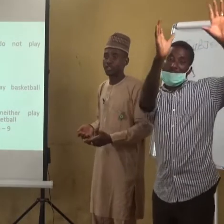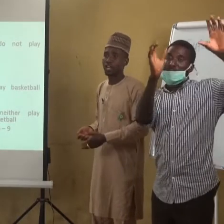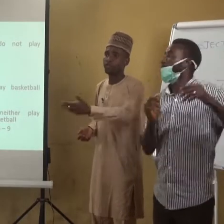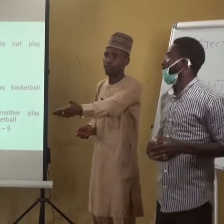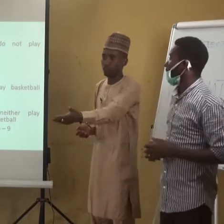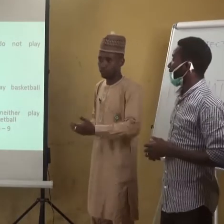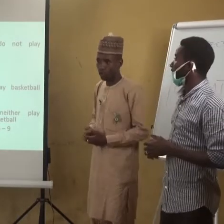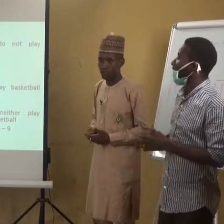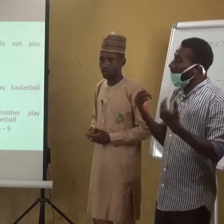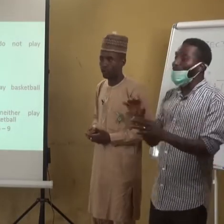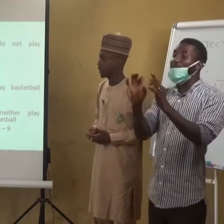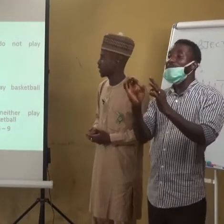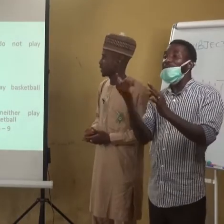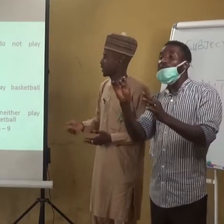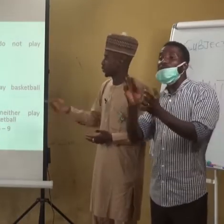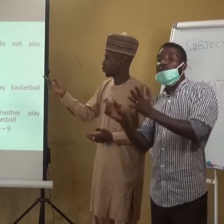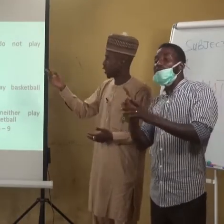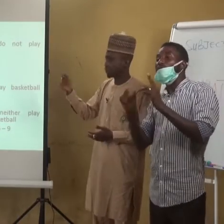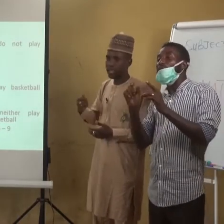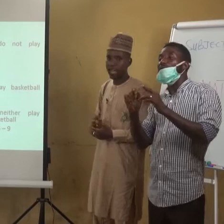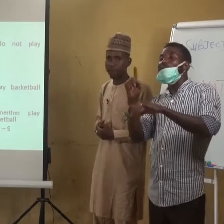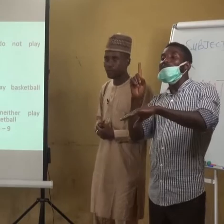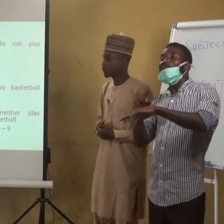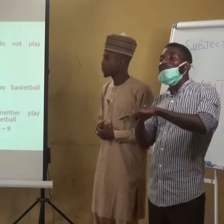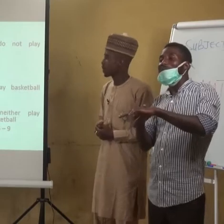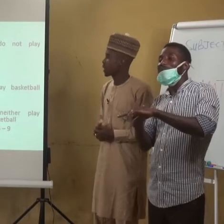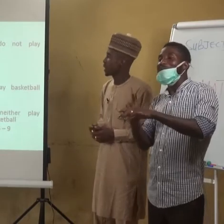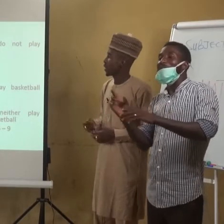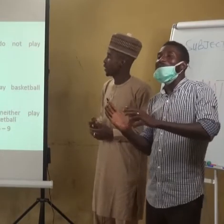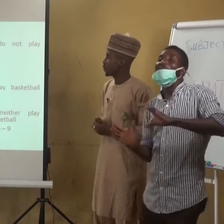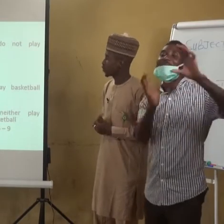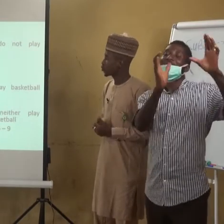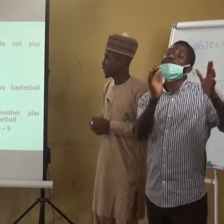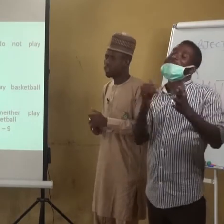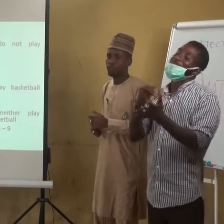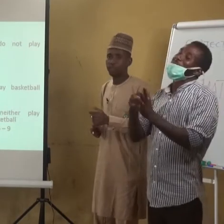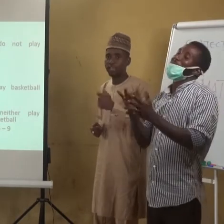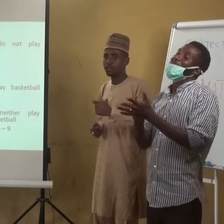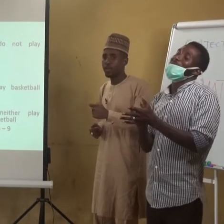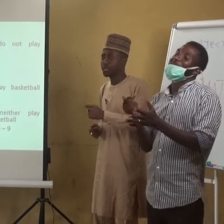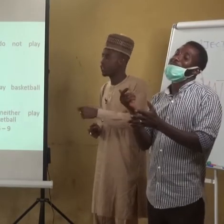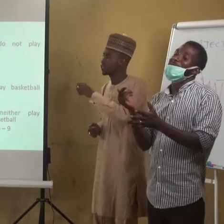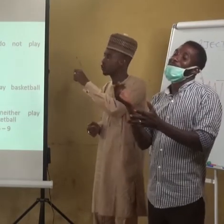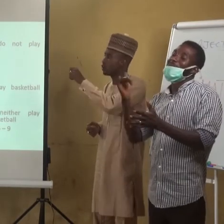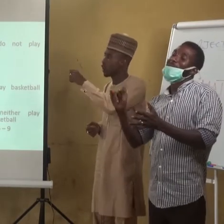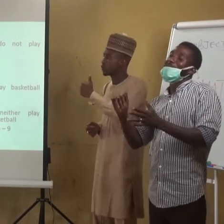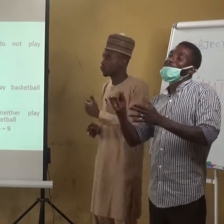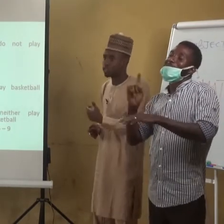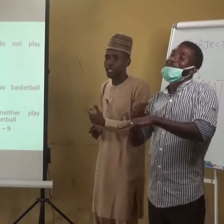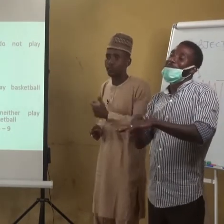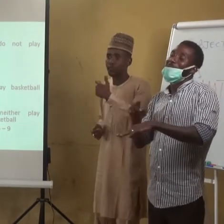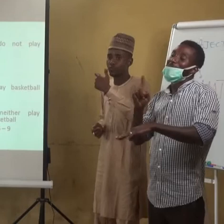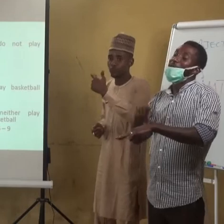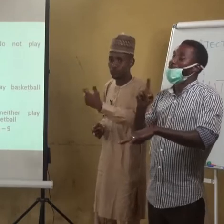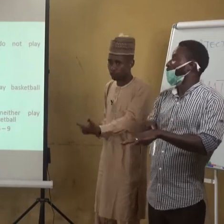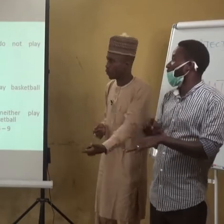it means they are playing football. That is why we said F equals to 81. 81 is the number of those